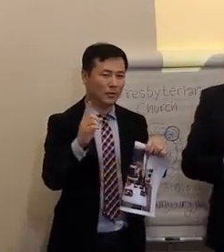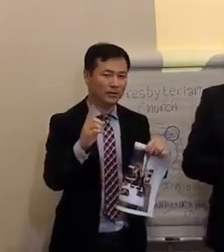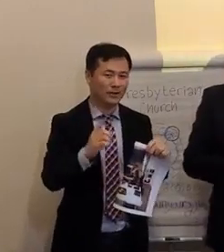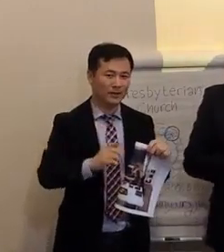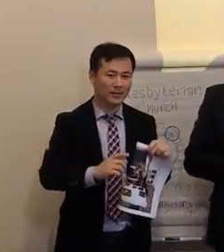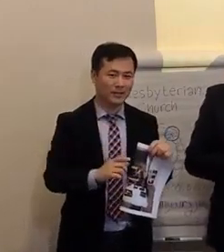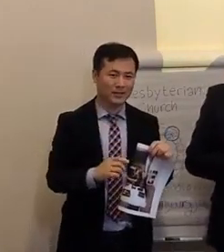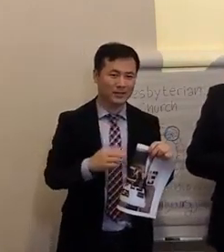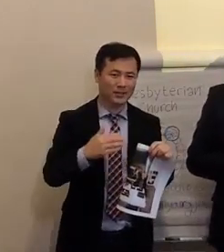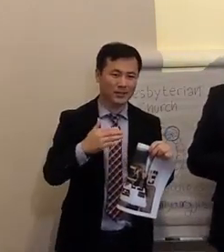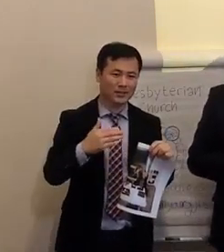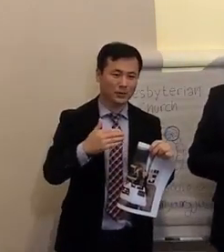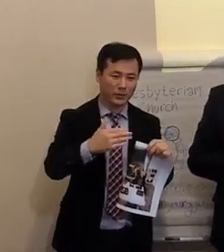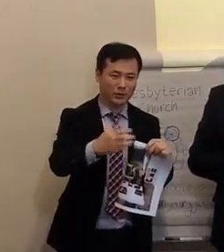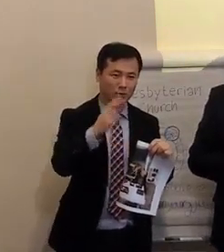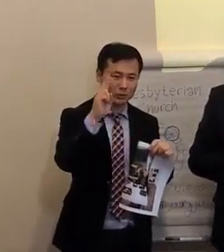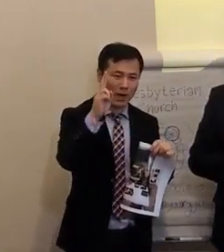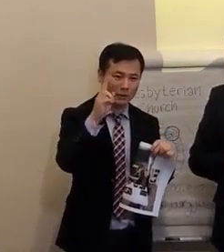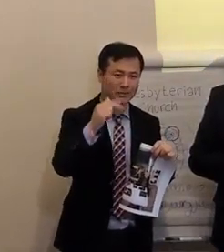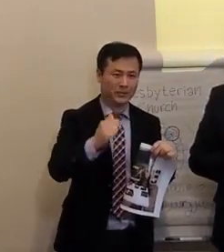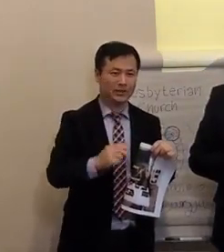One day, we had a 2 hours speaking.